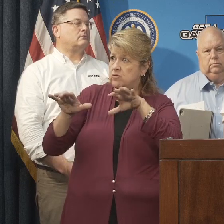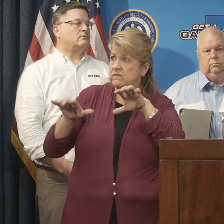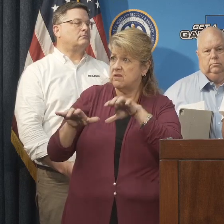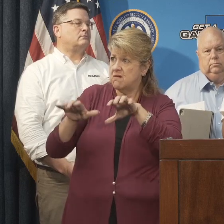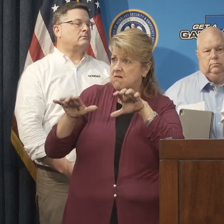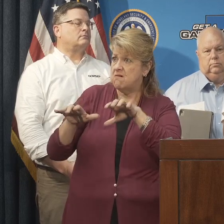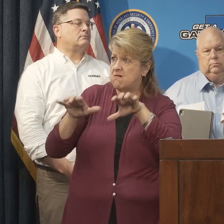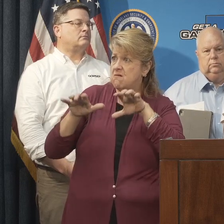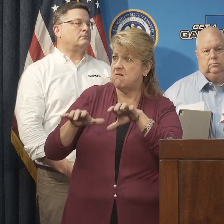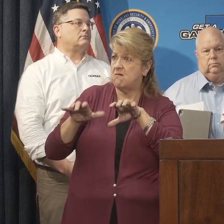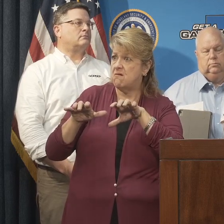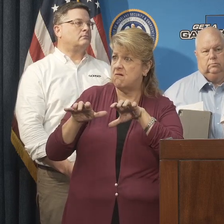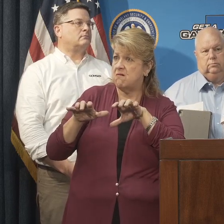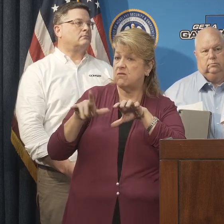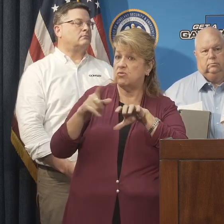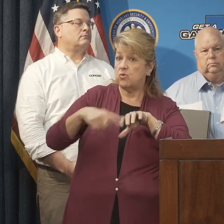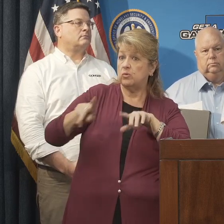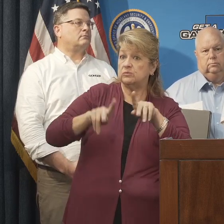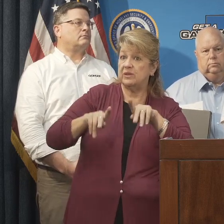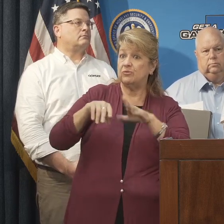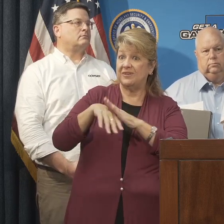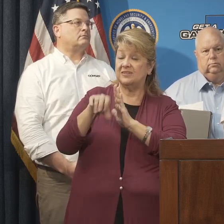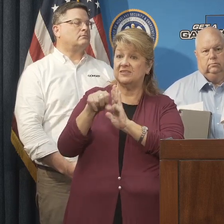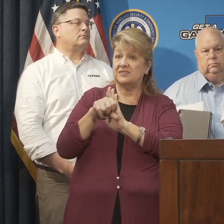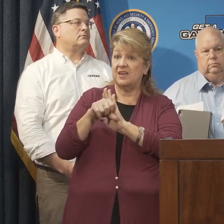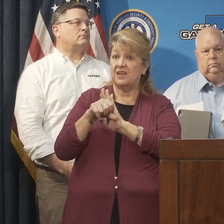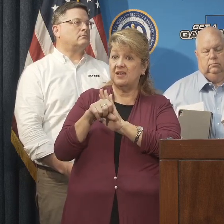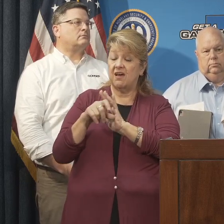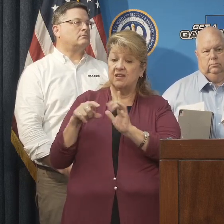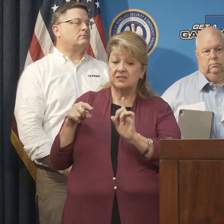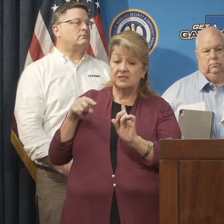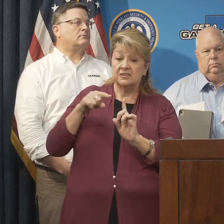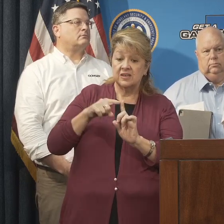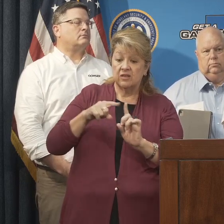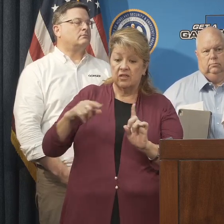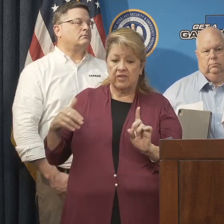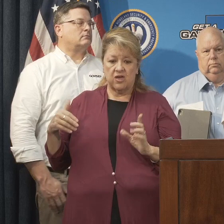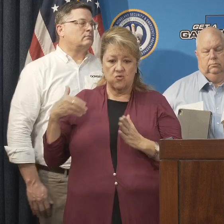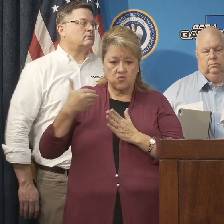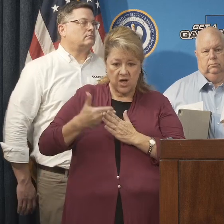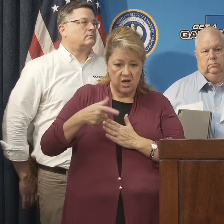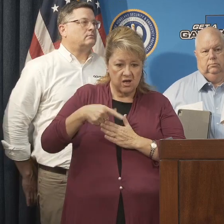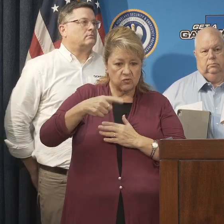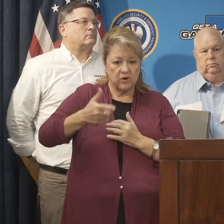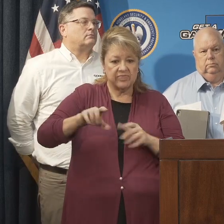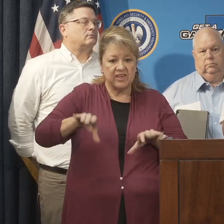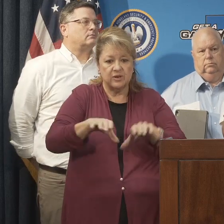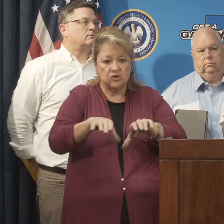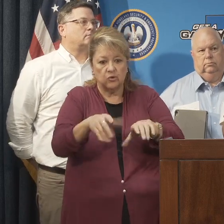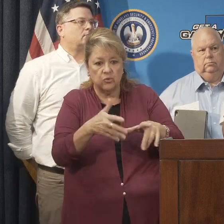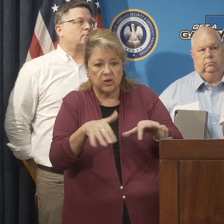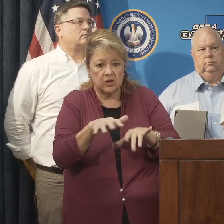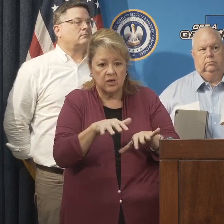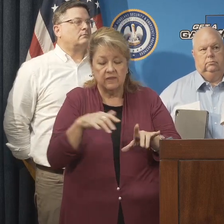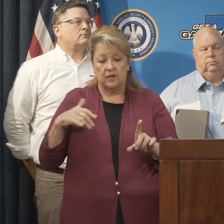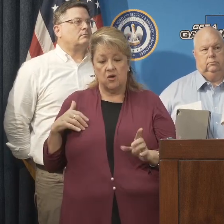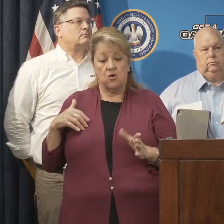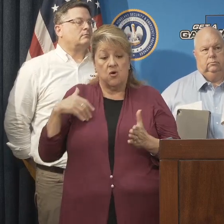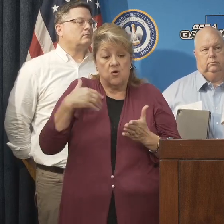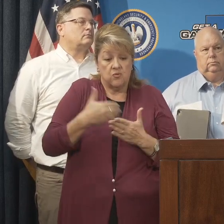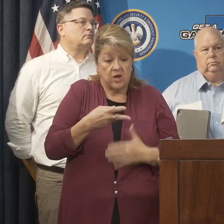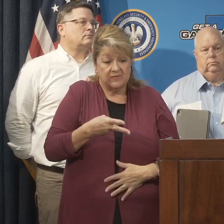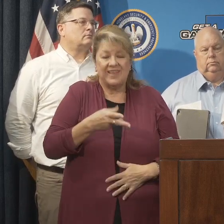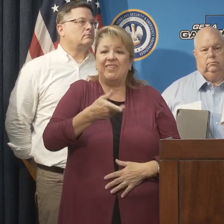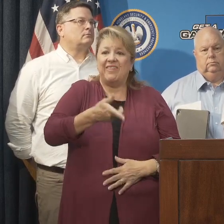made by the people in the state up until the time that they arrived on the scene, and how those efforts really did set